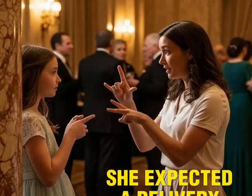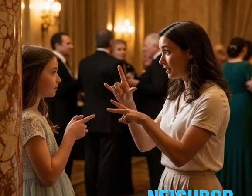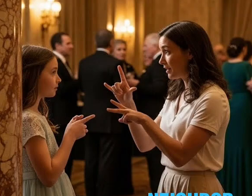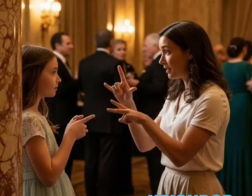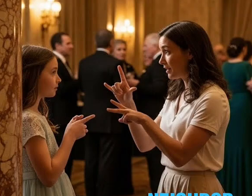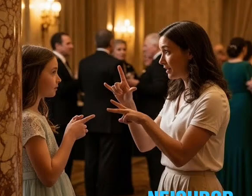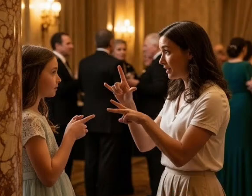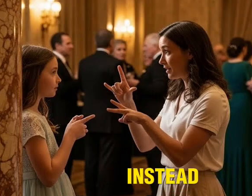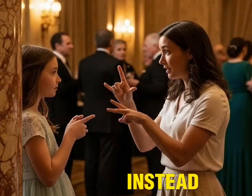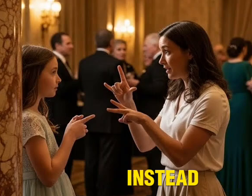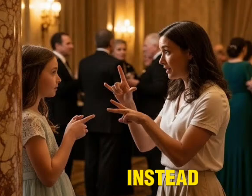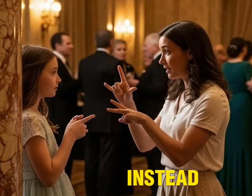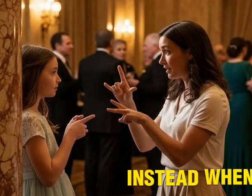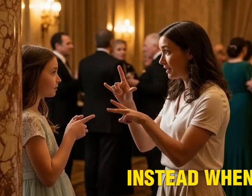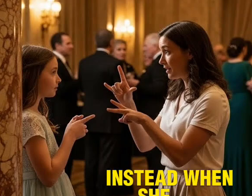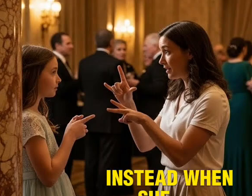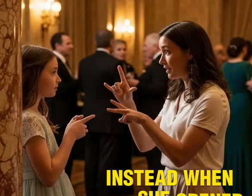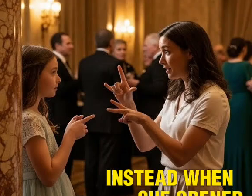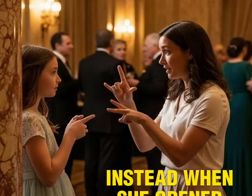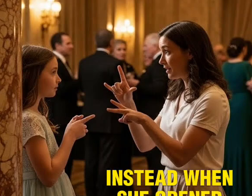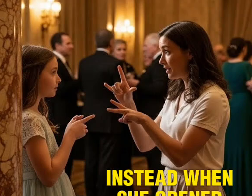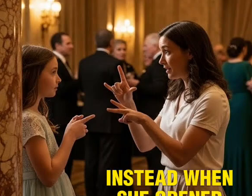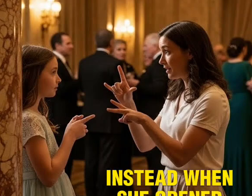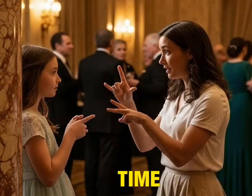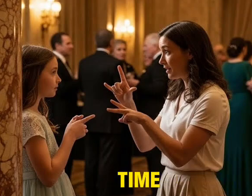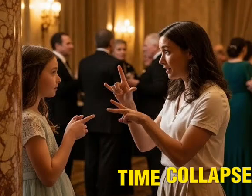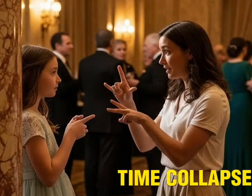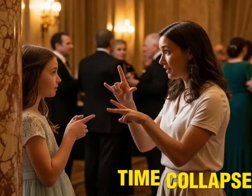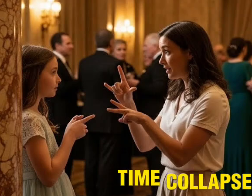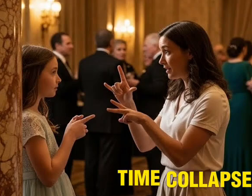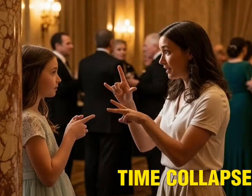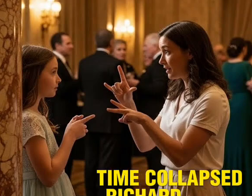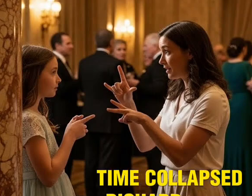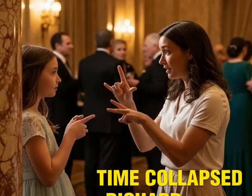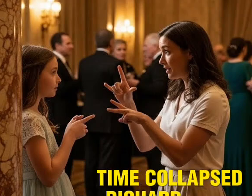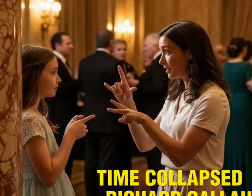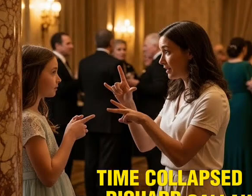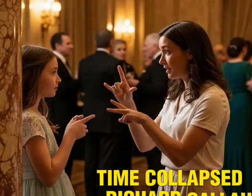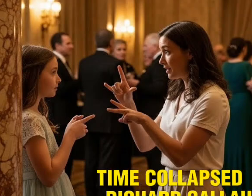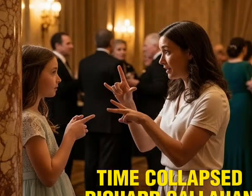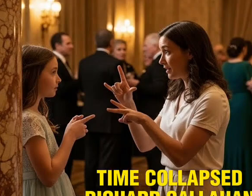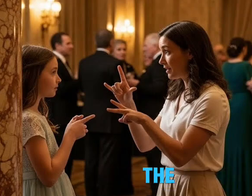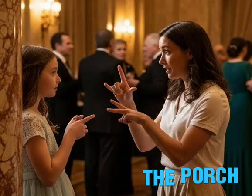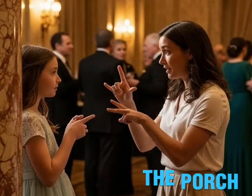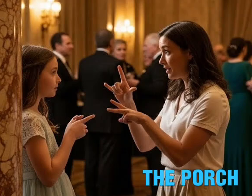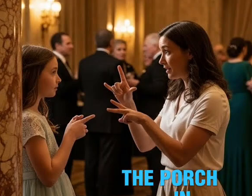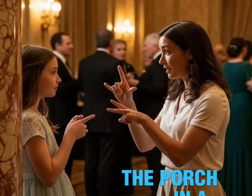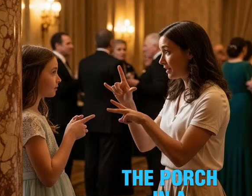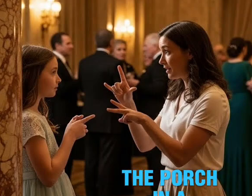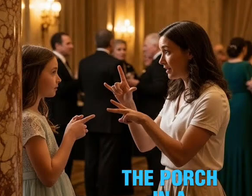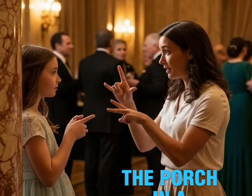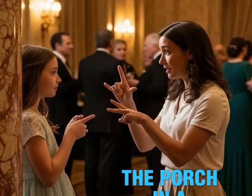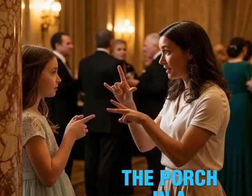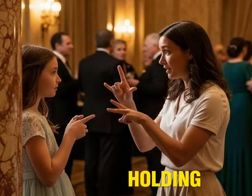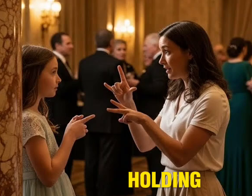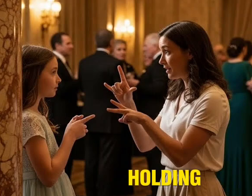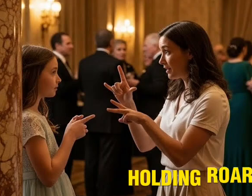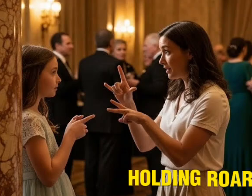neighbor. Instead, when she opened the door, time collapsed. Richard Callahan stood on the porch in a flawless suit, holding Roar in